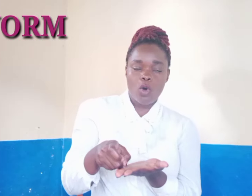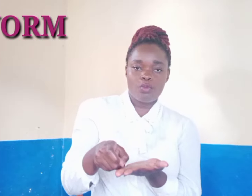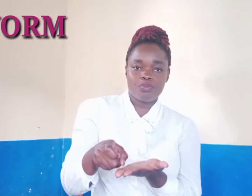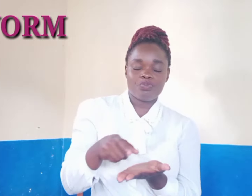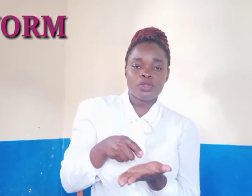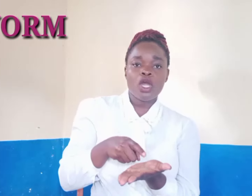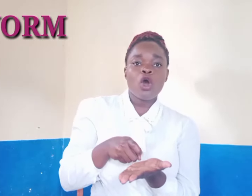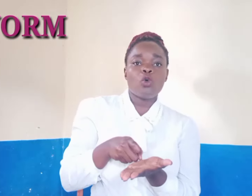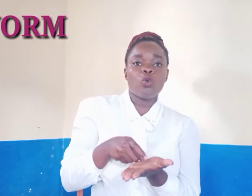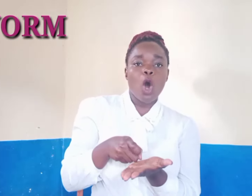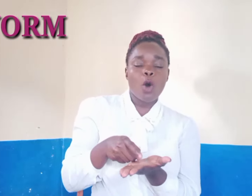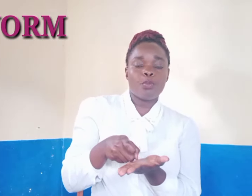Worm. Worm.